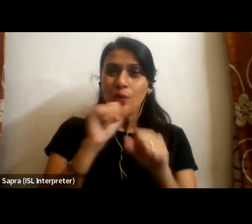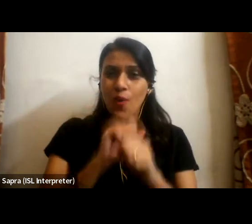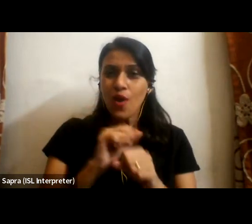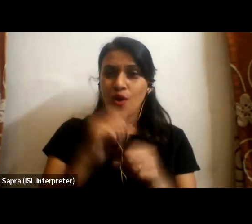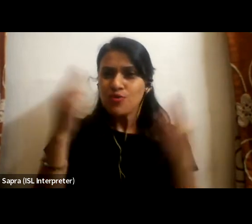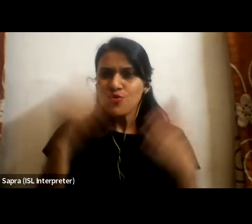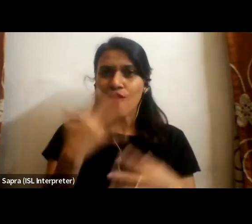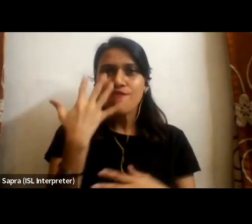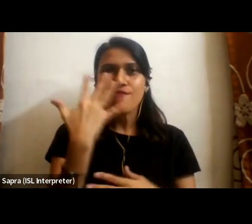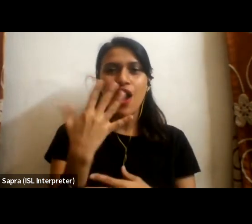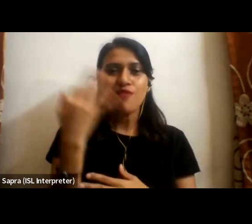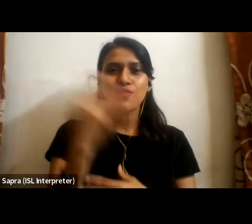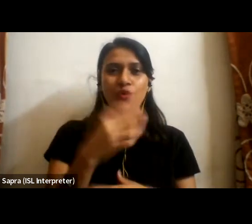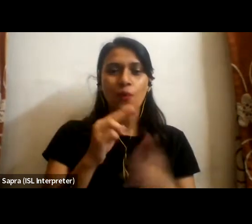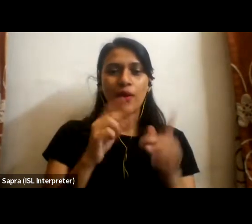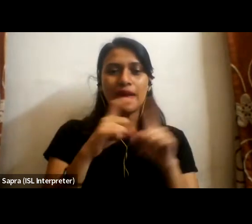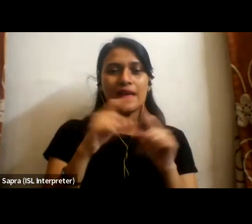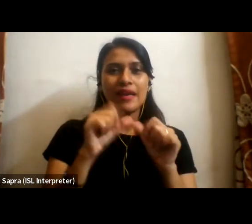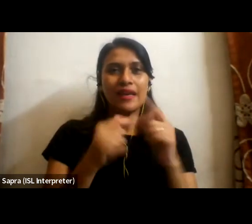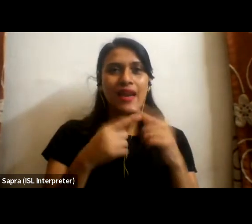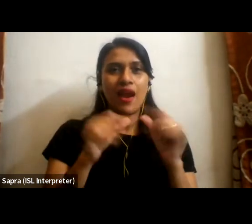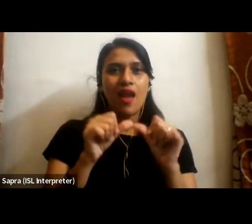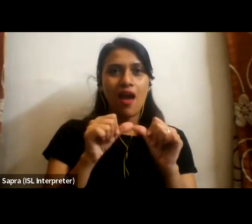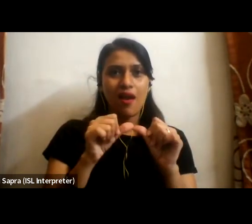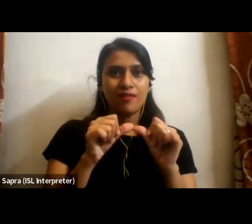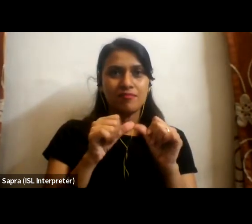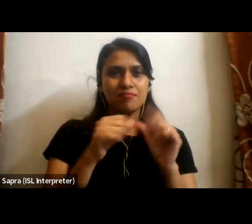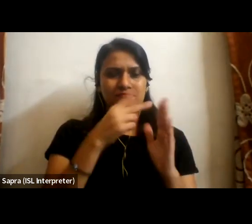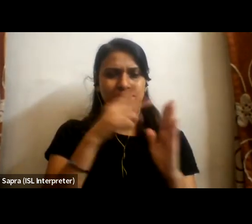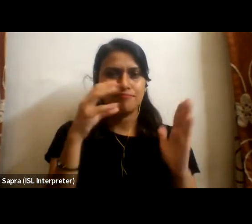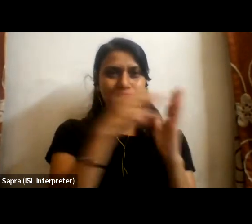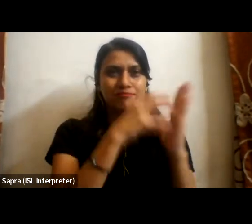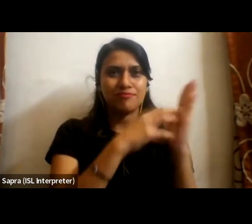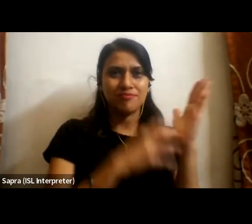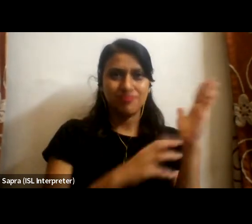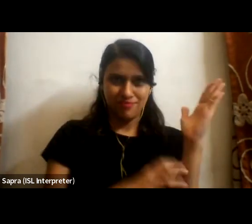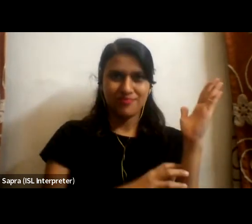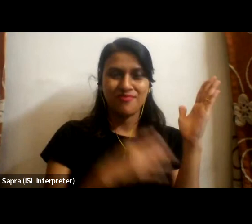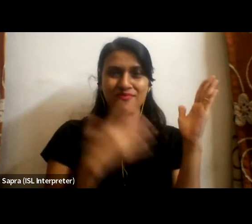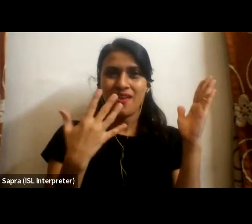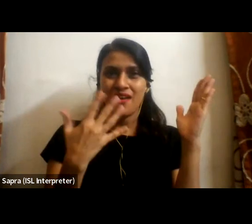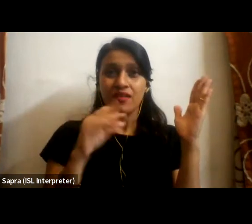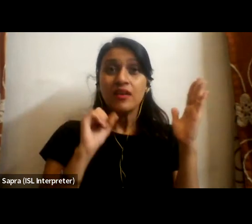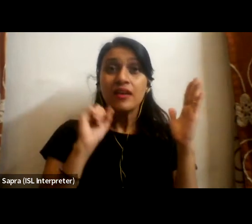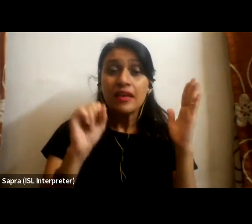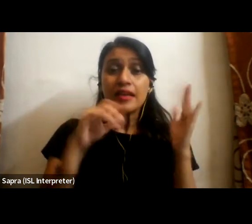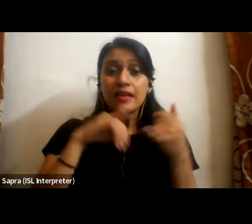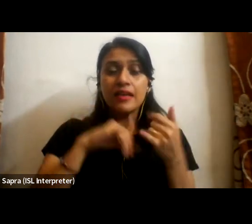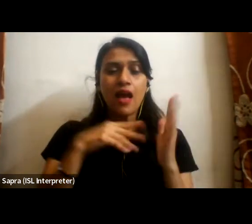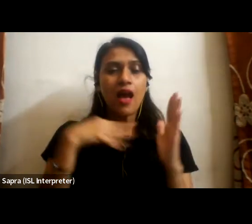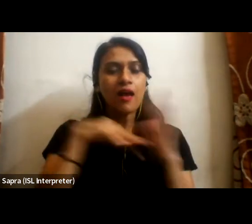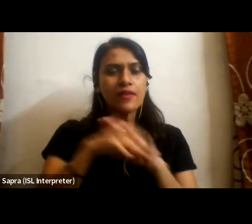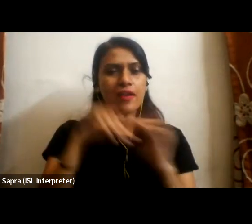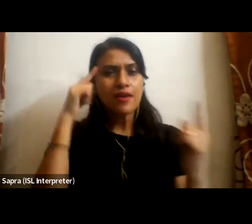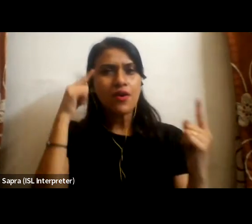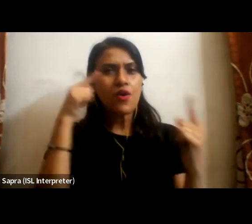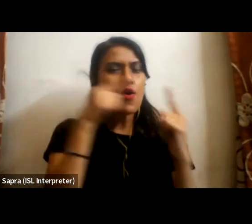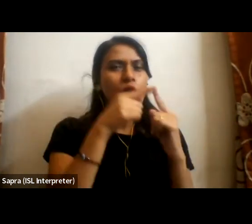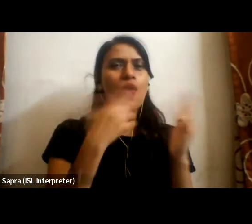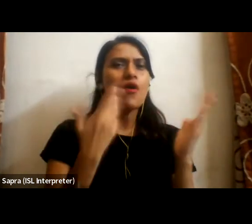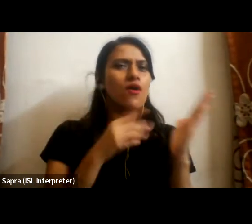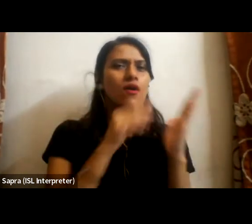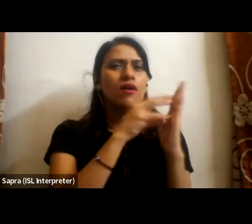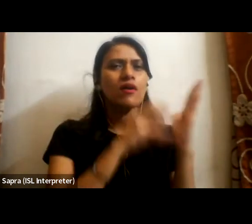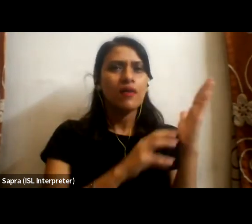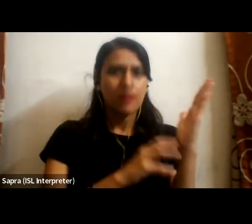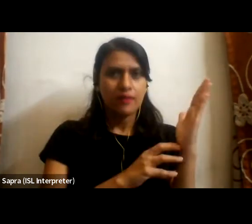data sets to present to the audience. And as with the stated objective, the idea